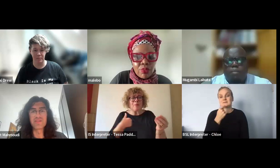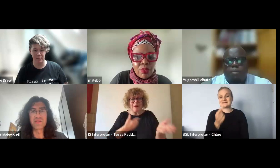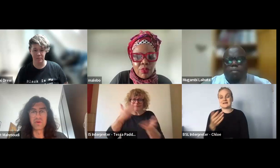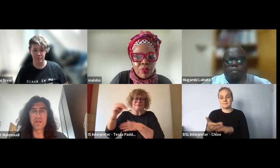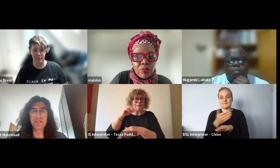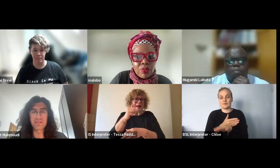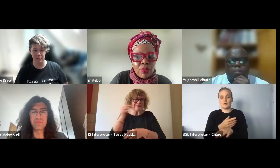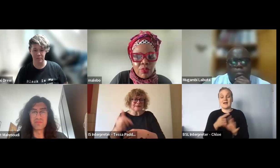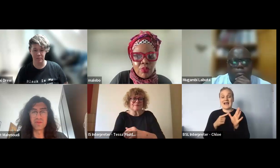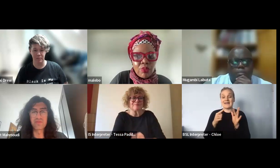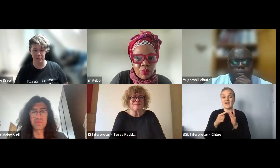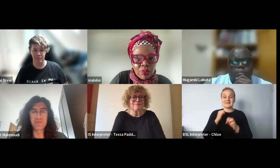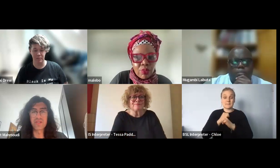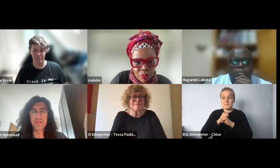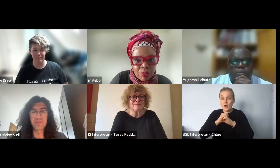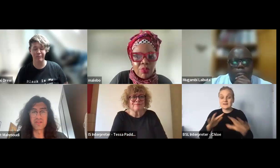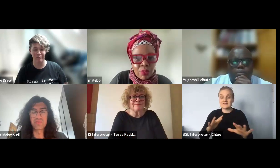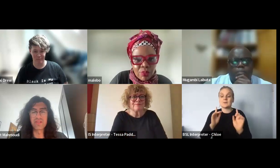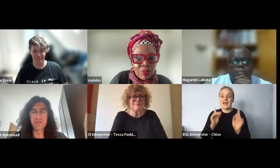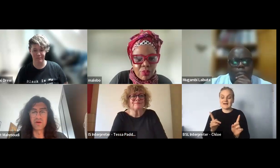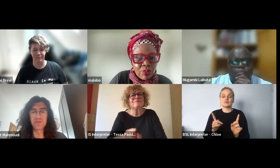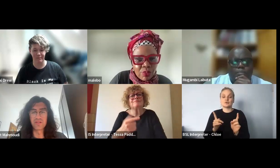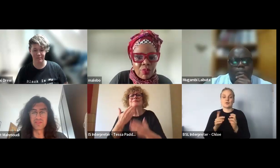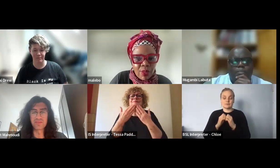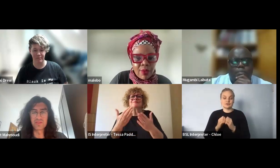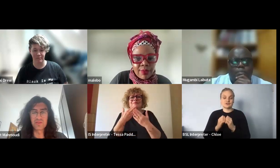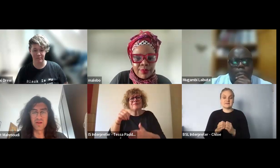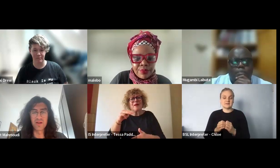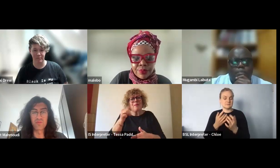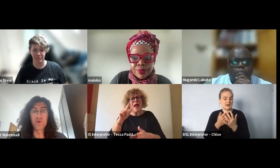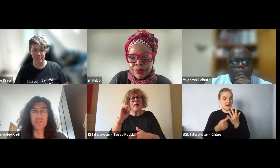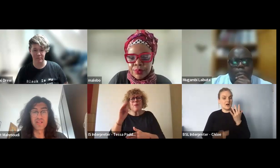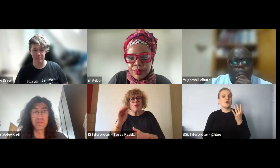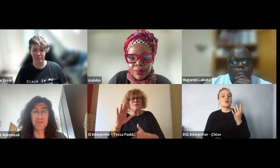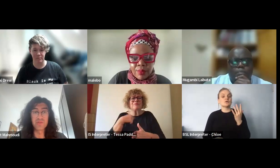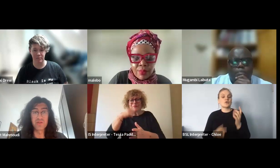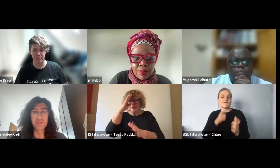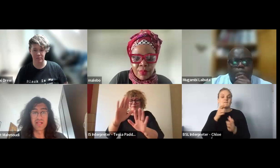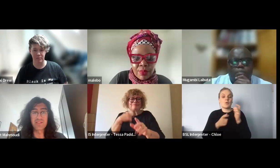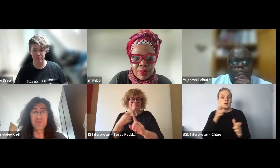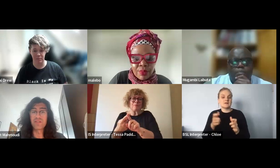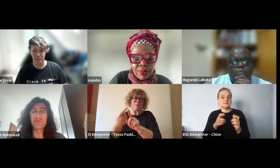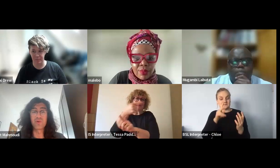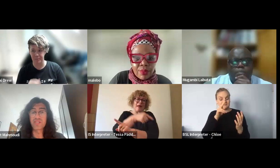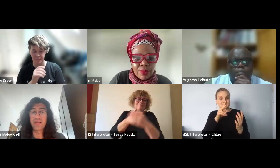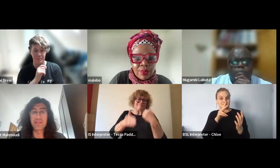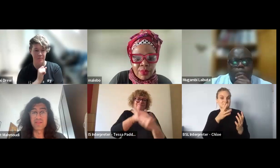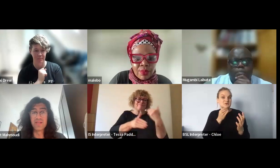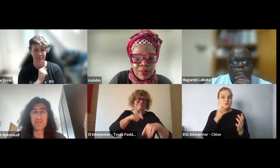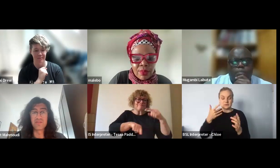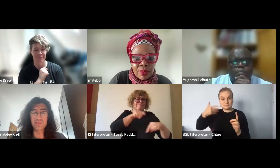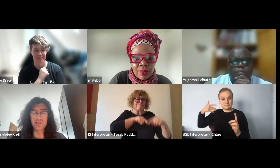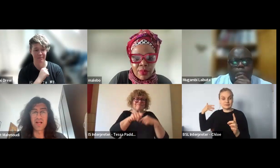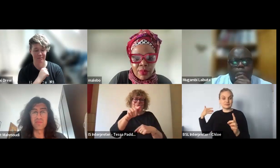AI is a marketing term, and we have to appreciate that there have been a number of different words that have been used over the last 3-4